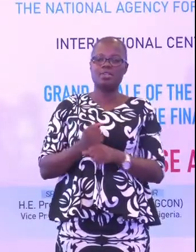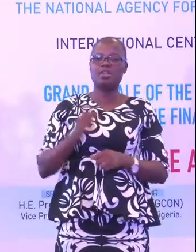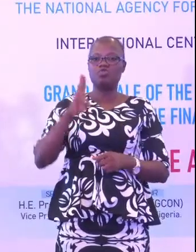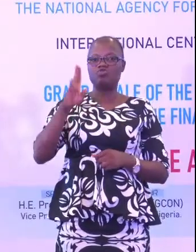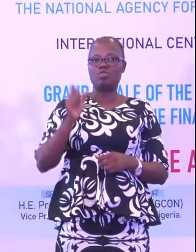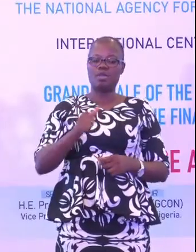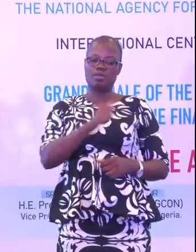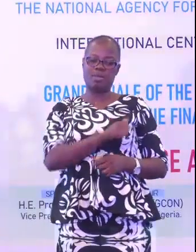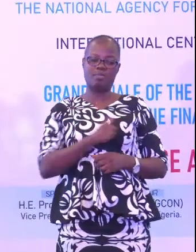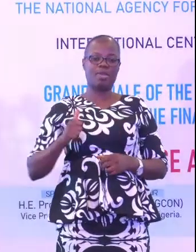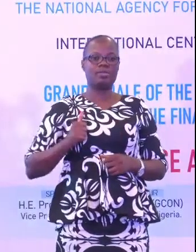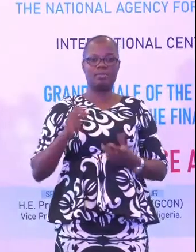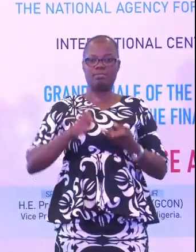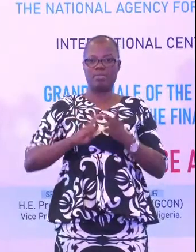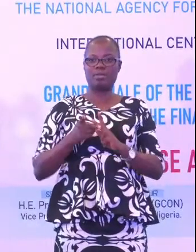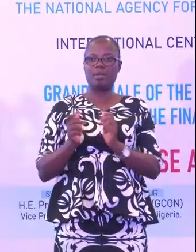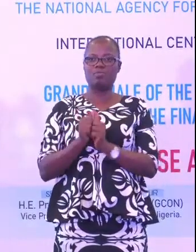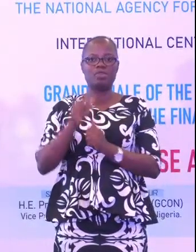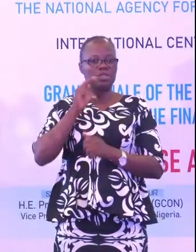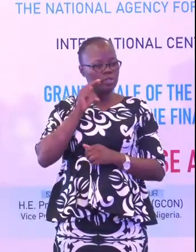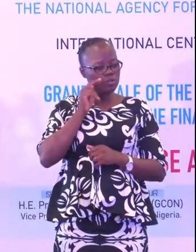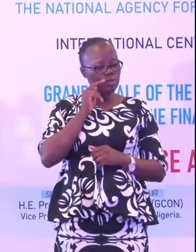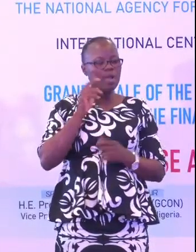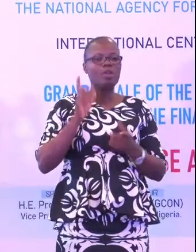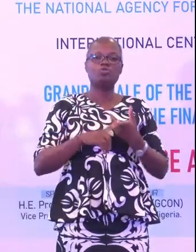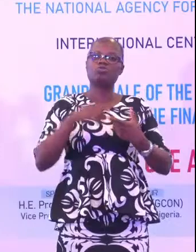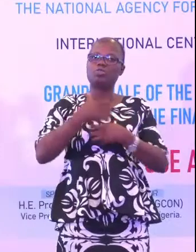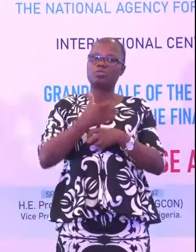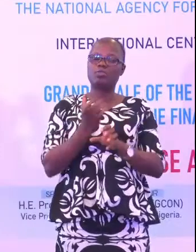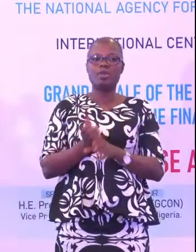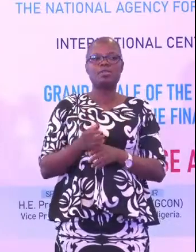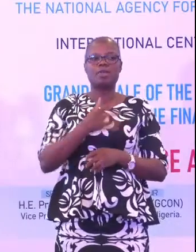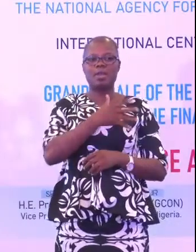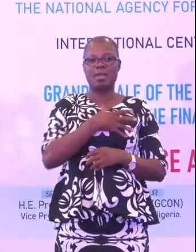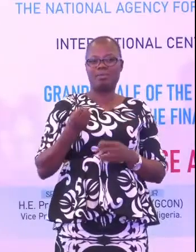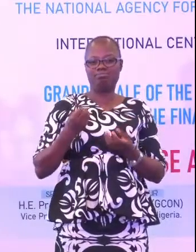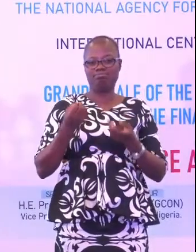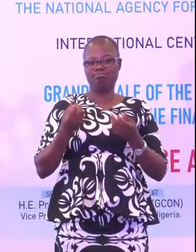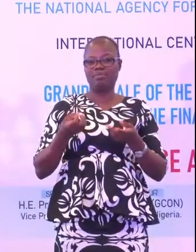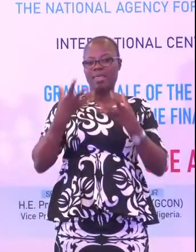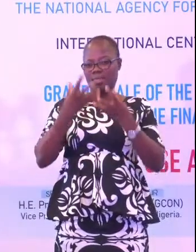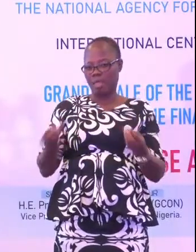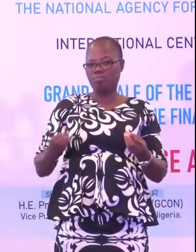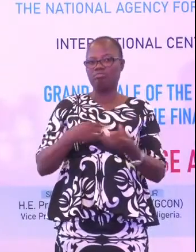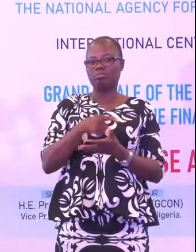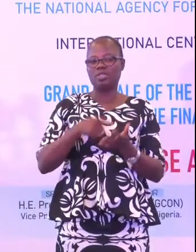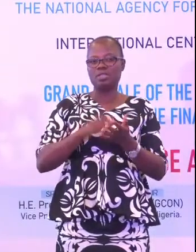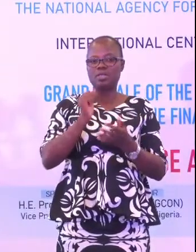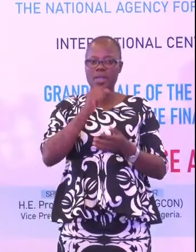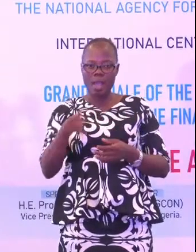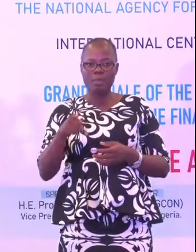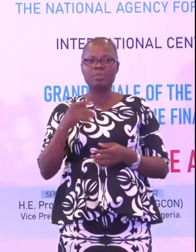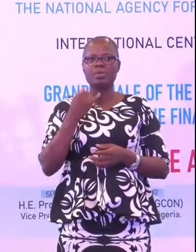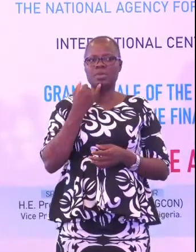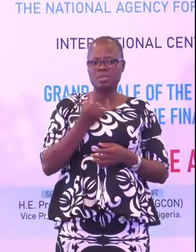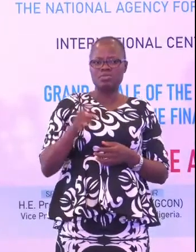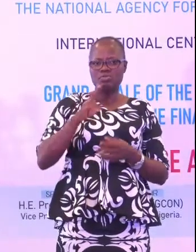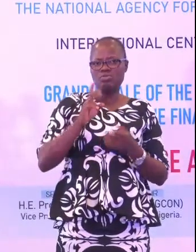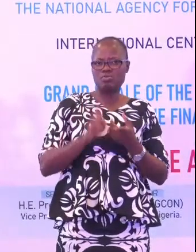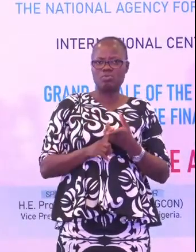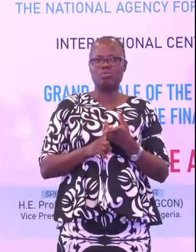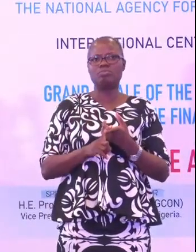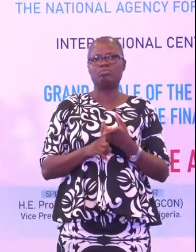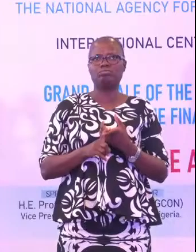with a Nigerian NGO called Davatop to create an app called Takum. This app allows users to quietly